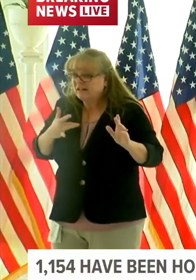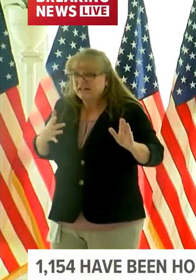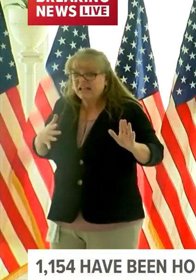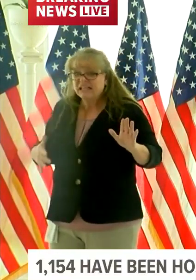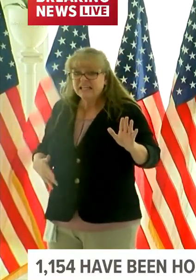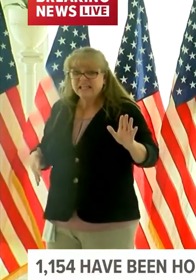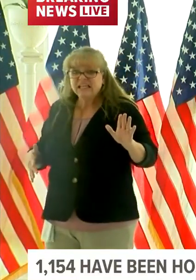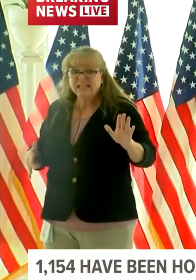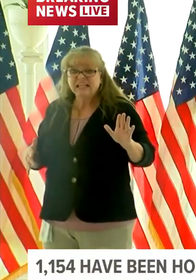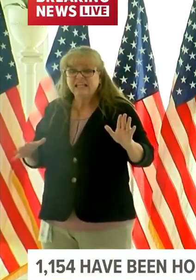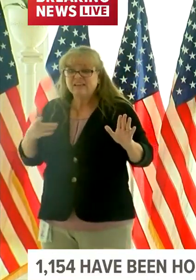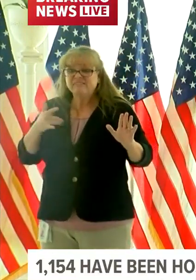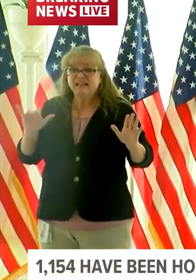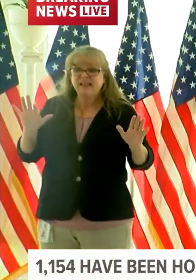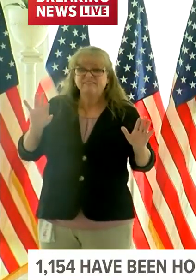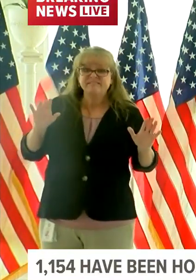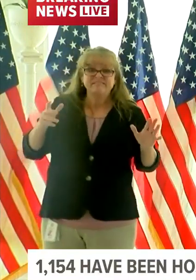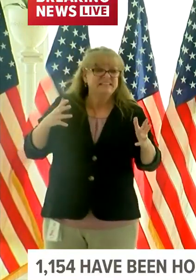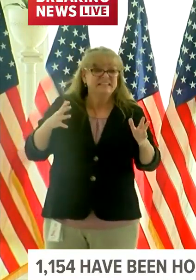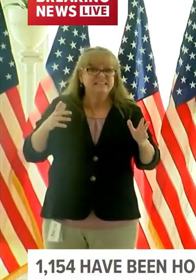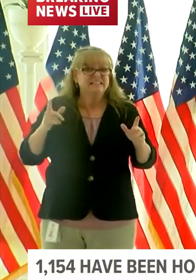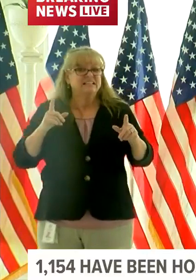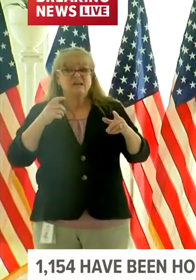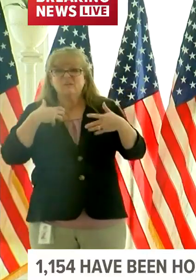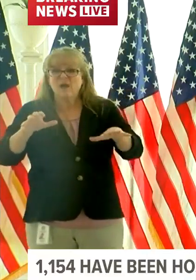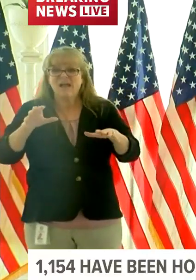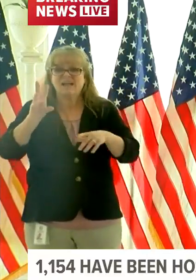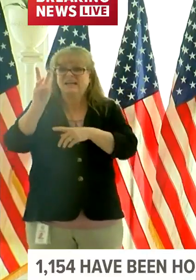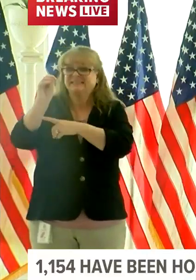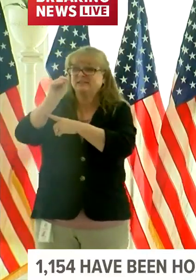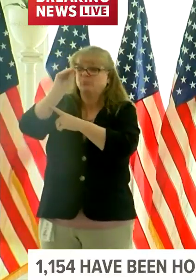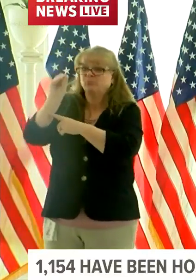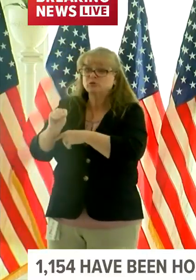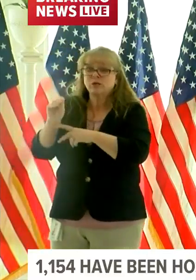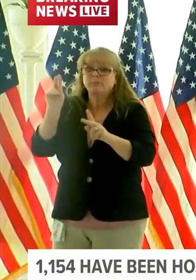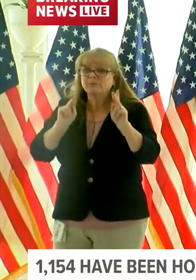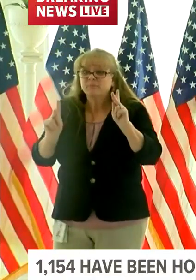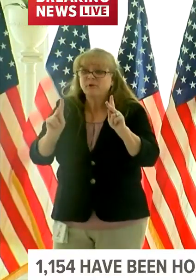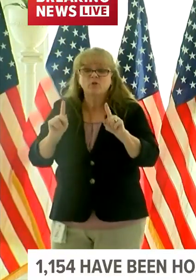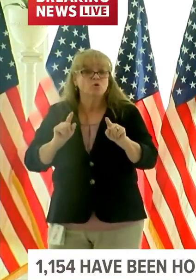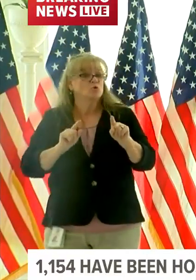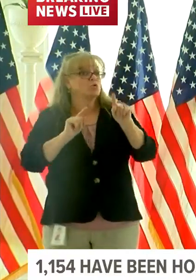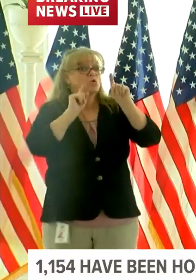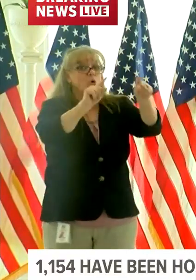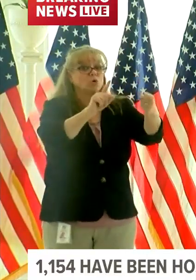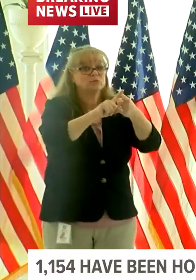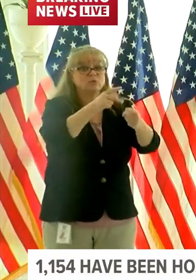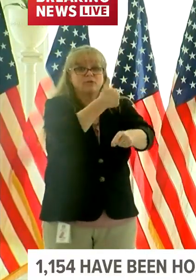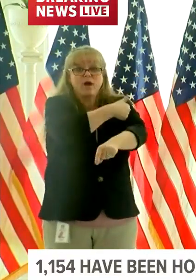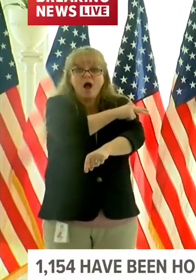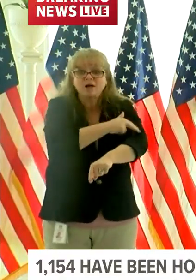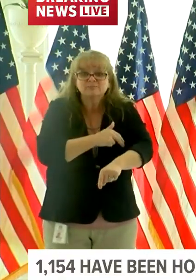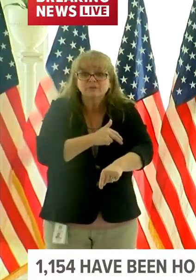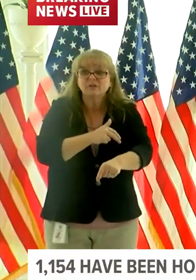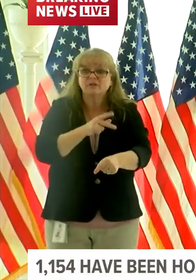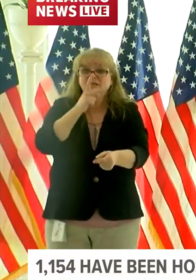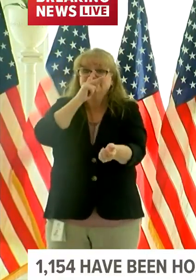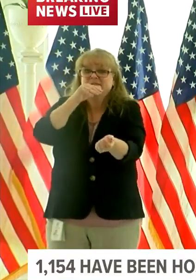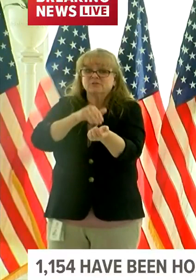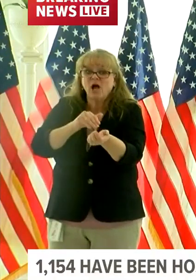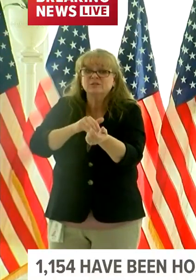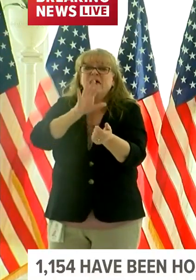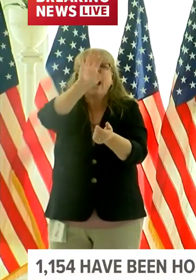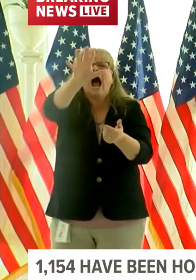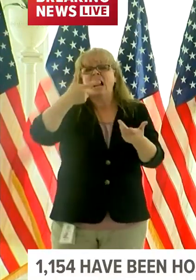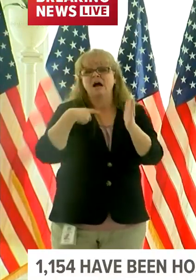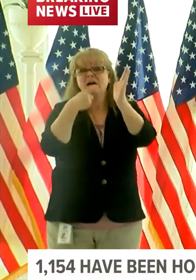one. You might have something else. We don't want 60,000 sick Coloradans scrambling around to hospitals and other places trying to get tests when